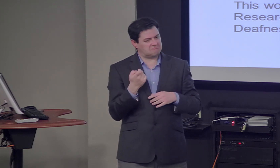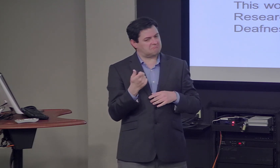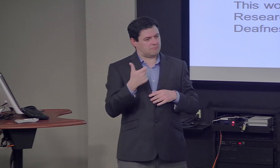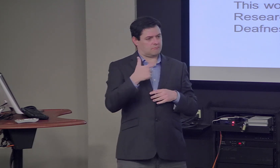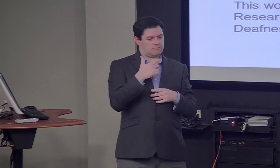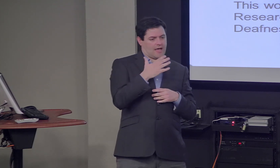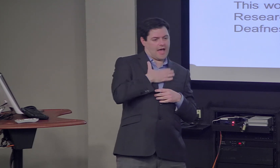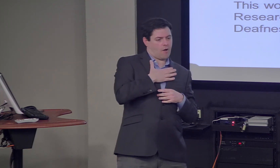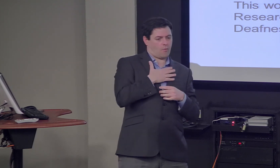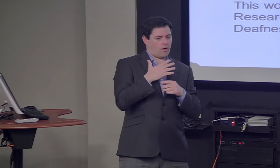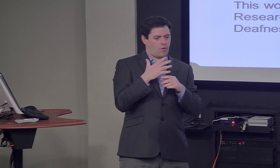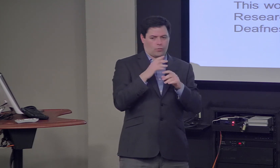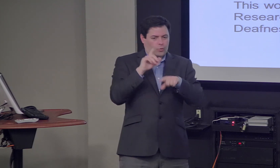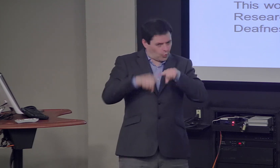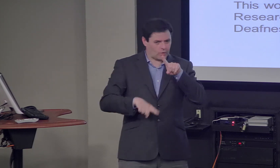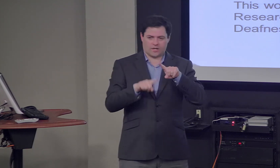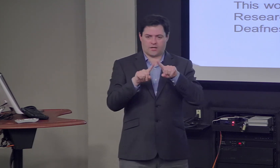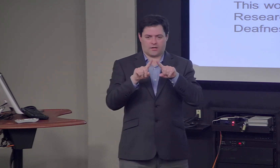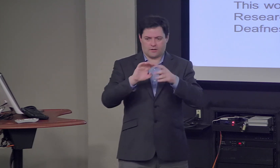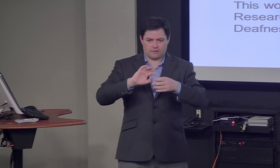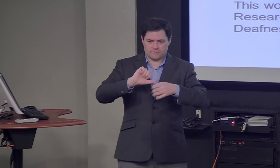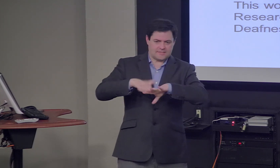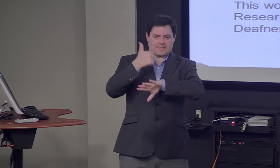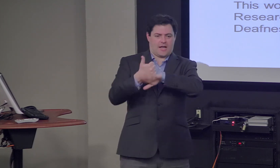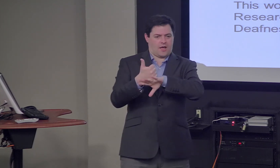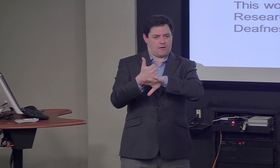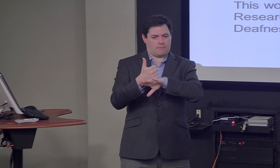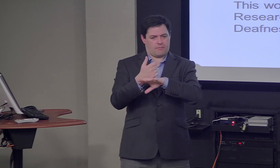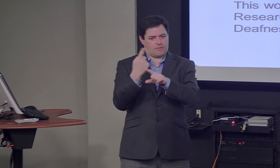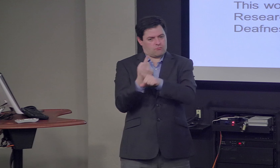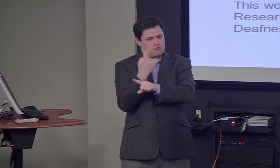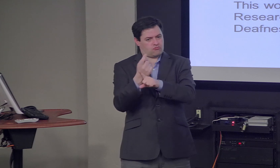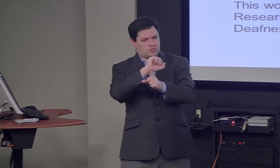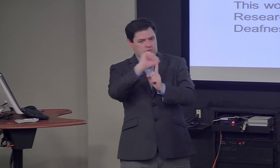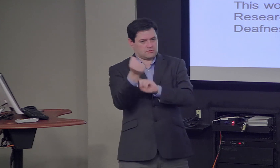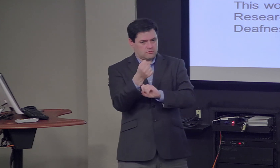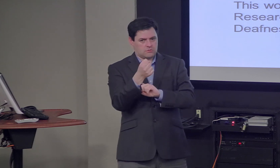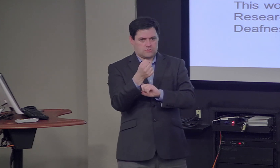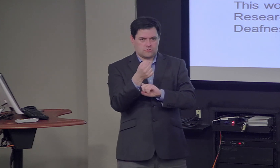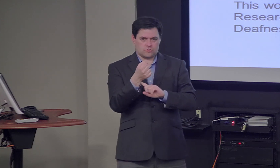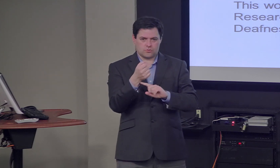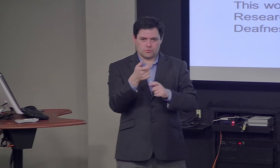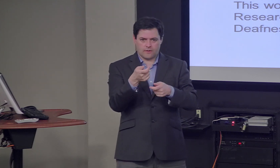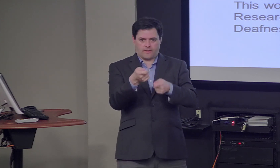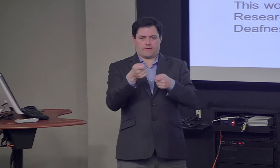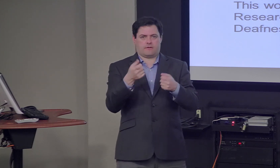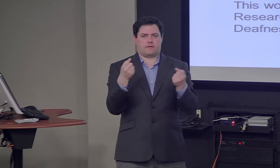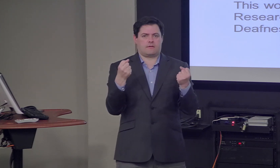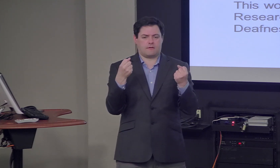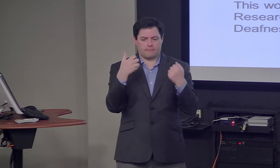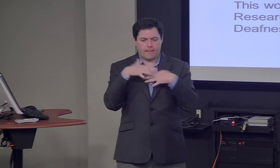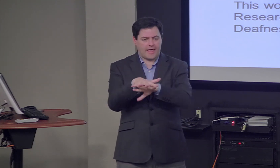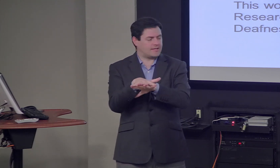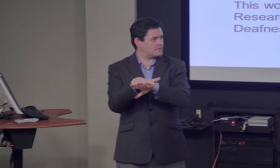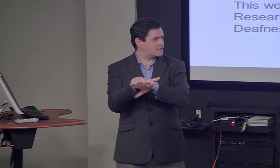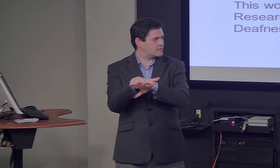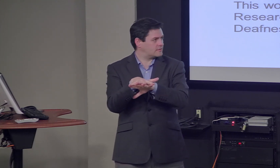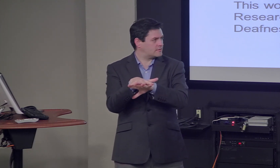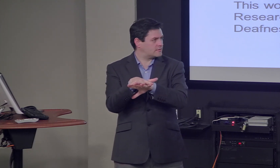use spoken language as well. We could not establish the right conditions to elicit any kind